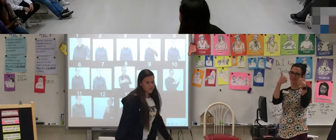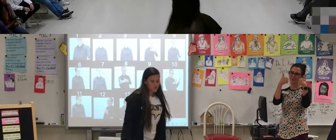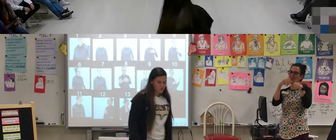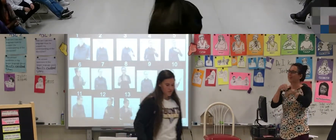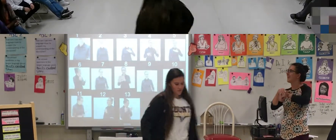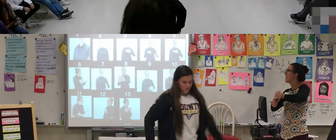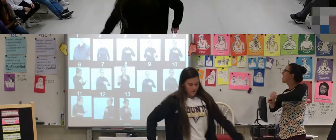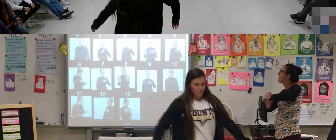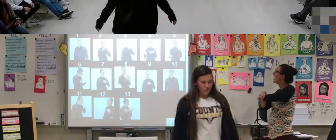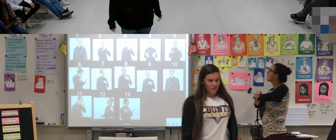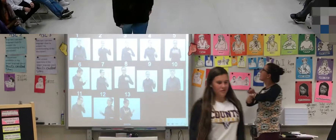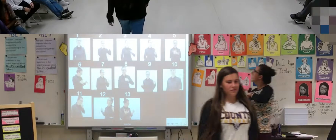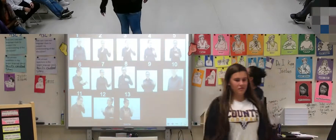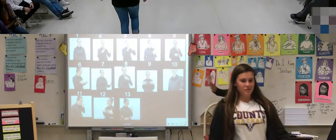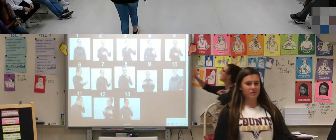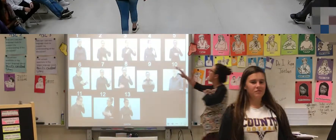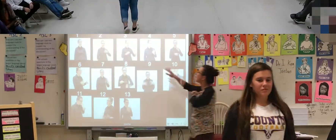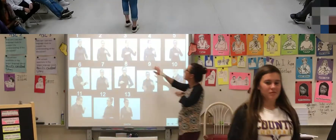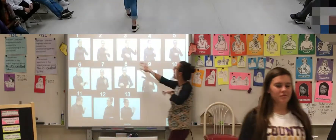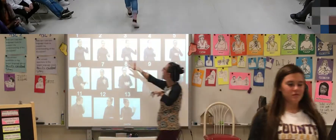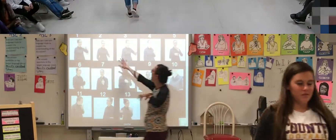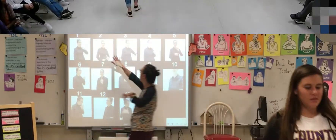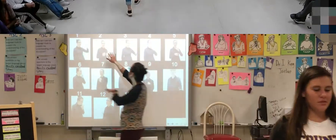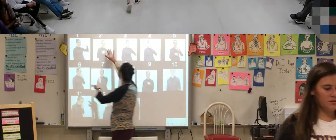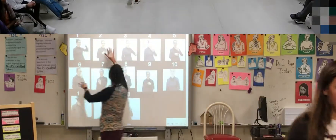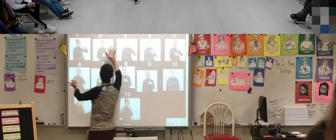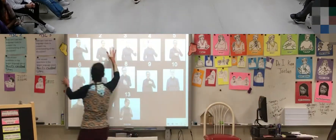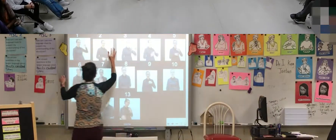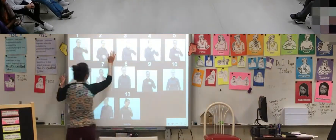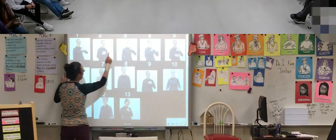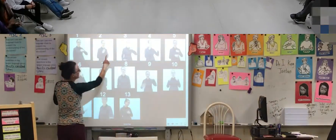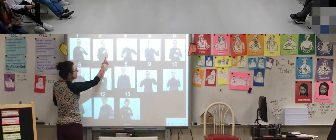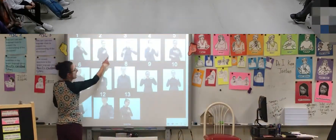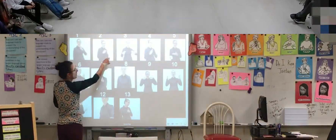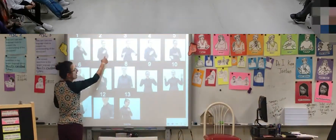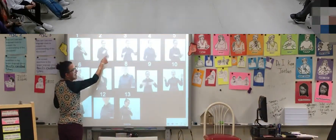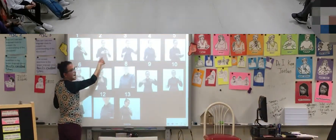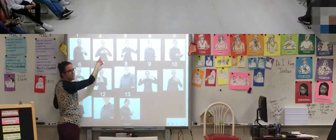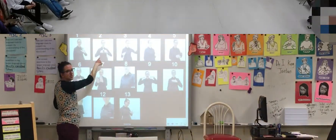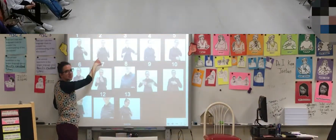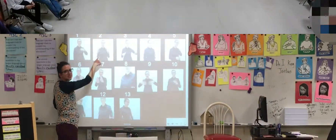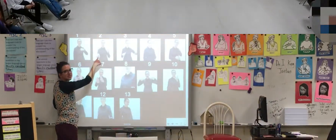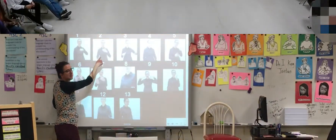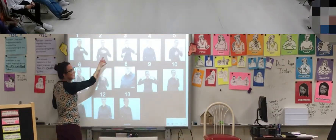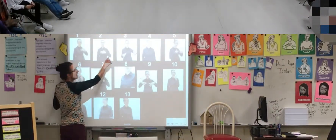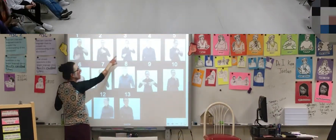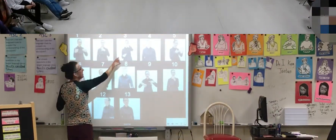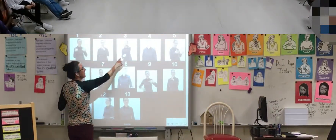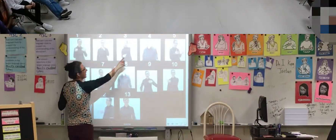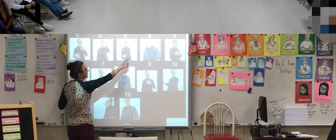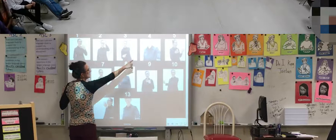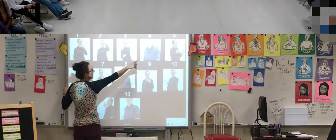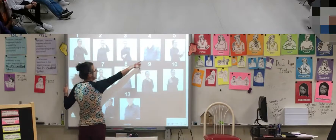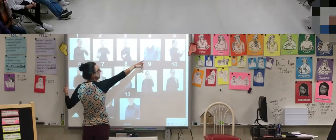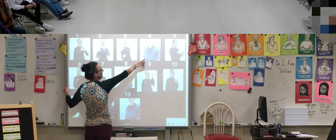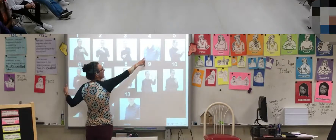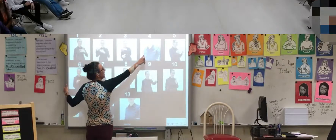you. Yeah, because I set up, Look at her. I set up the houses, and then I said,